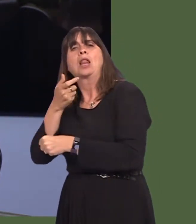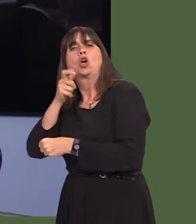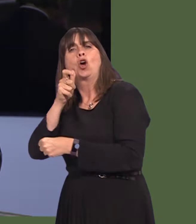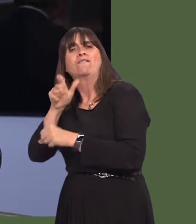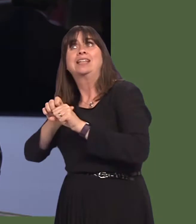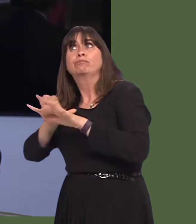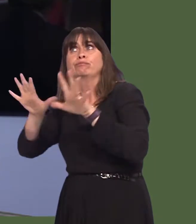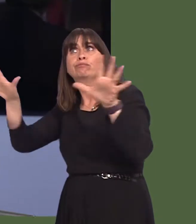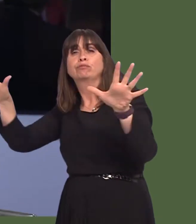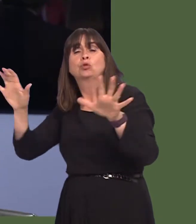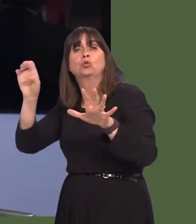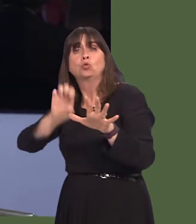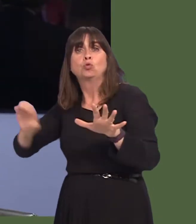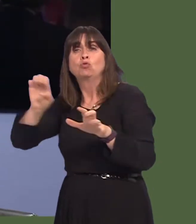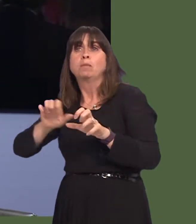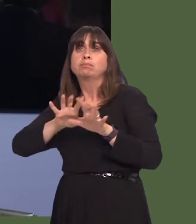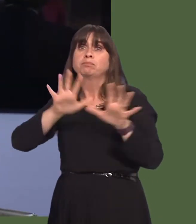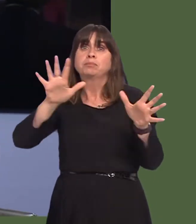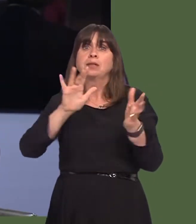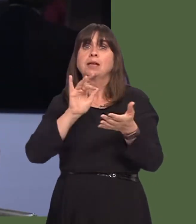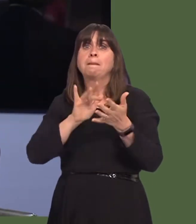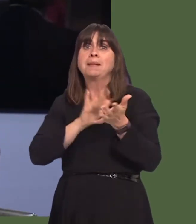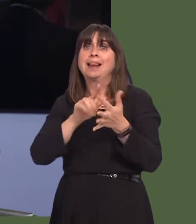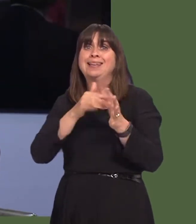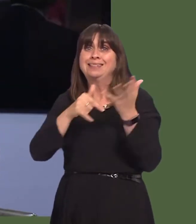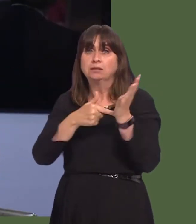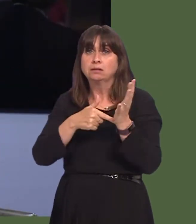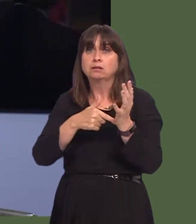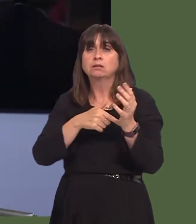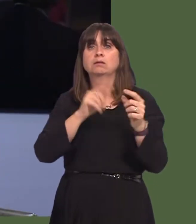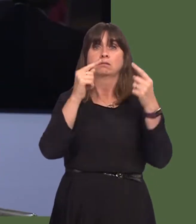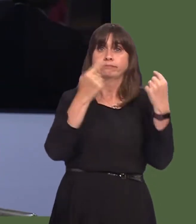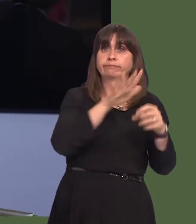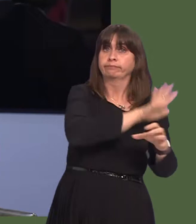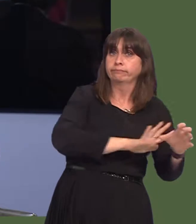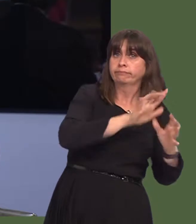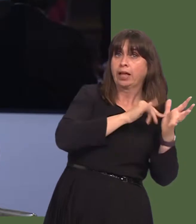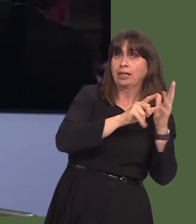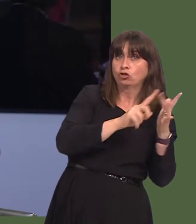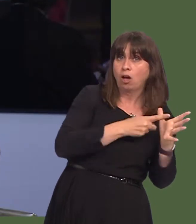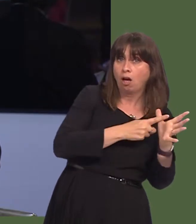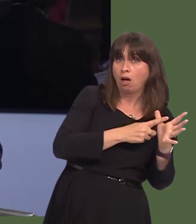coffees across Europe, the Middle East and Asia, which potentially opens wider opportunities.